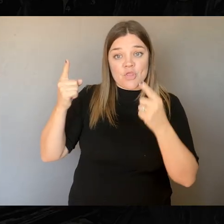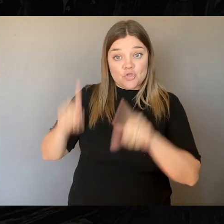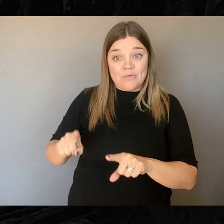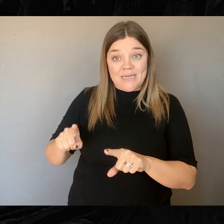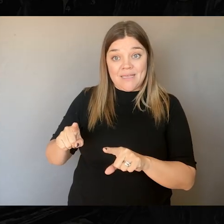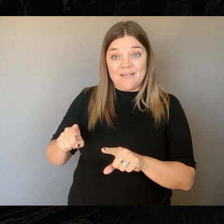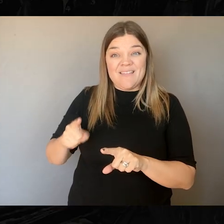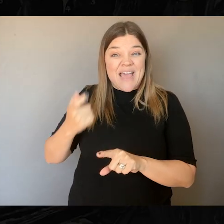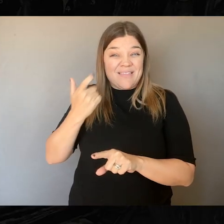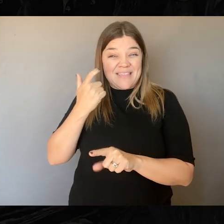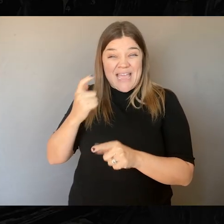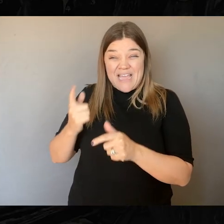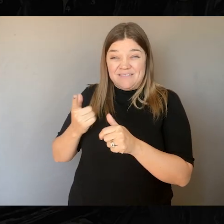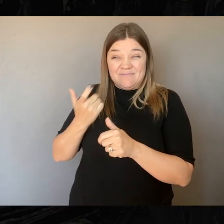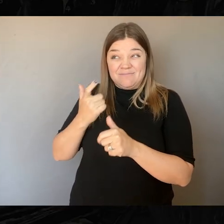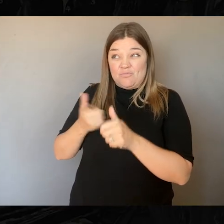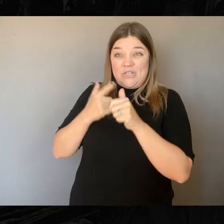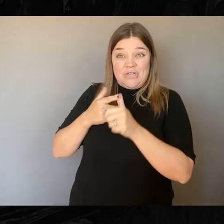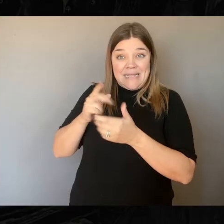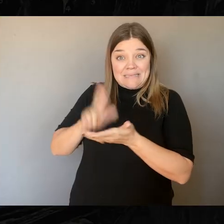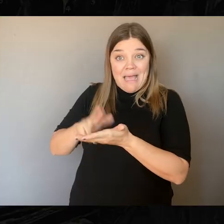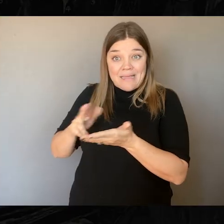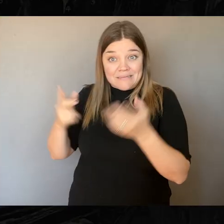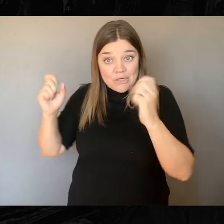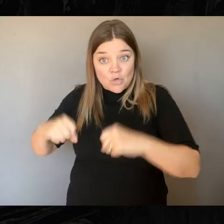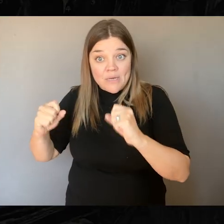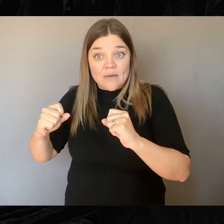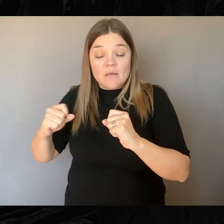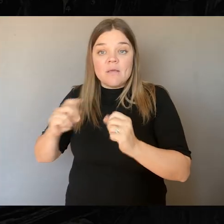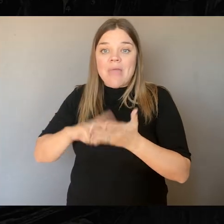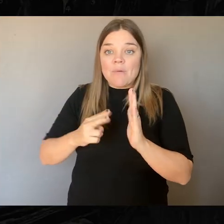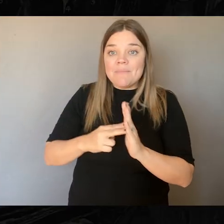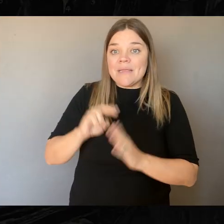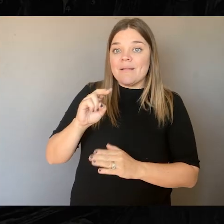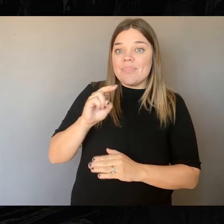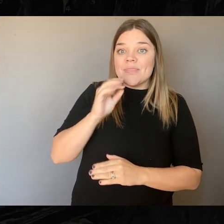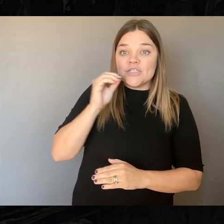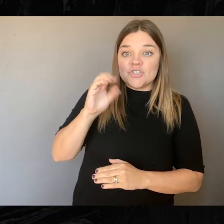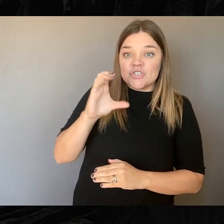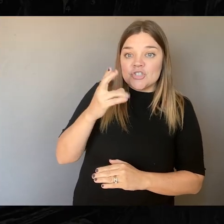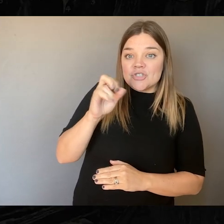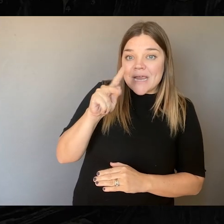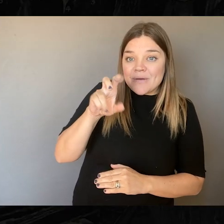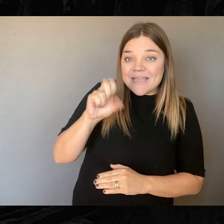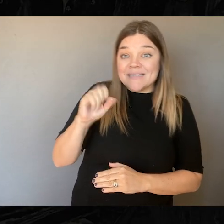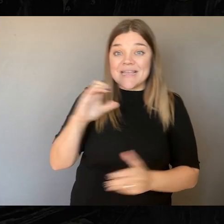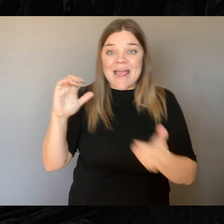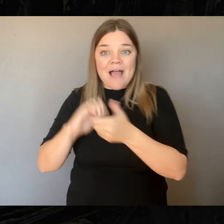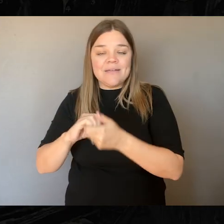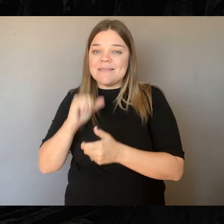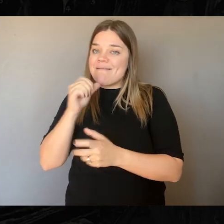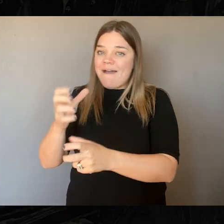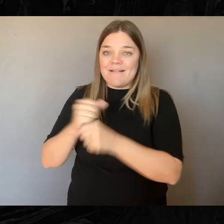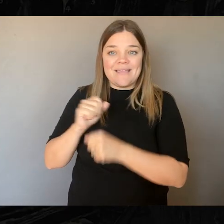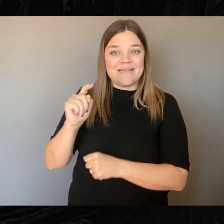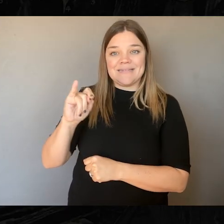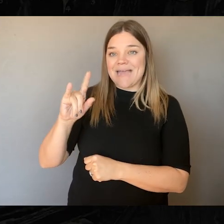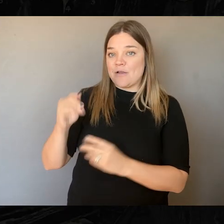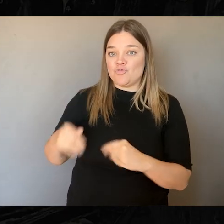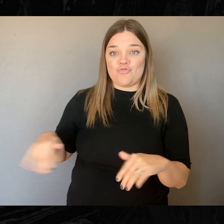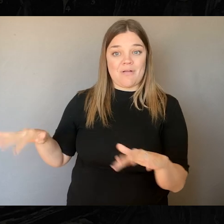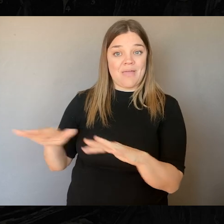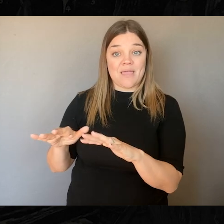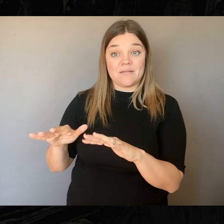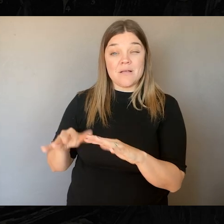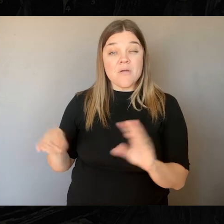Diwali. And that meant that the Cherokees and their allies did not get title to their lands as they were promised. Even